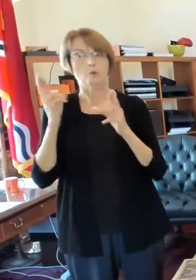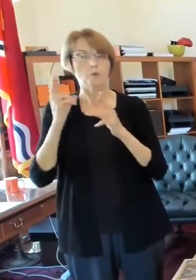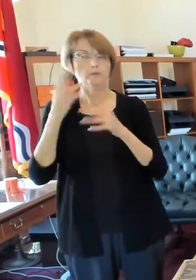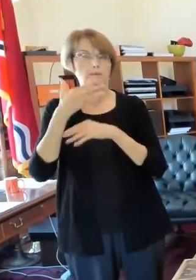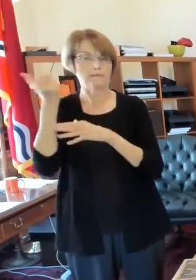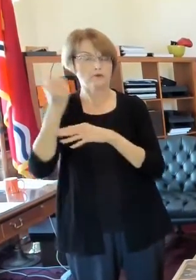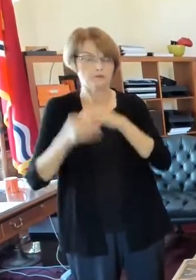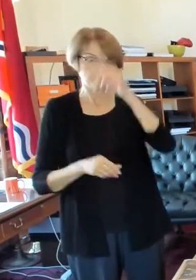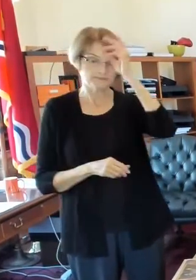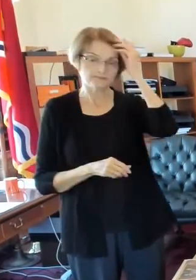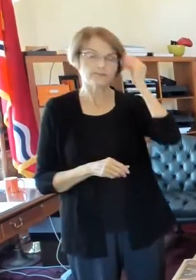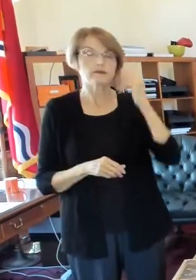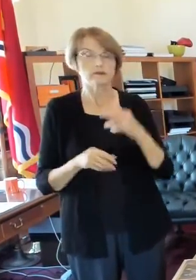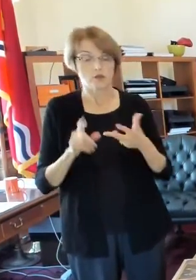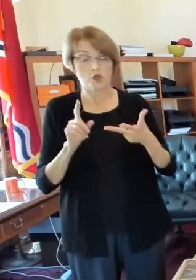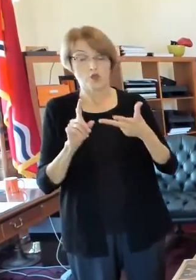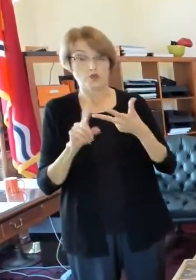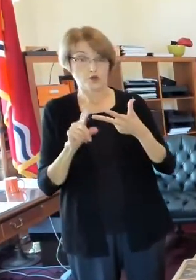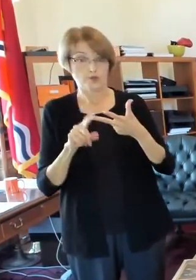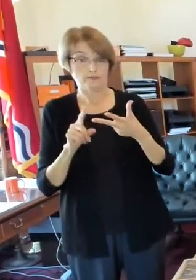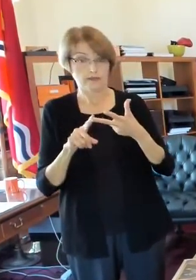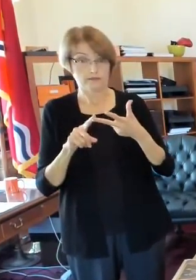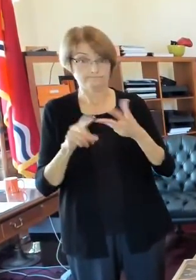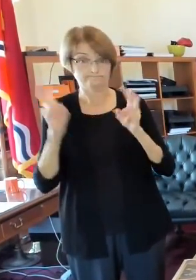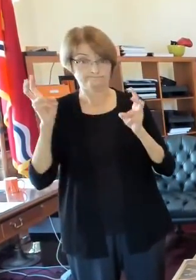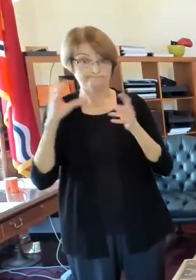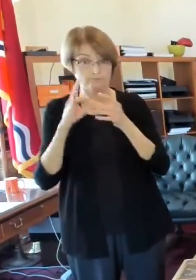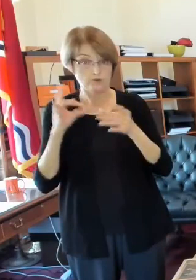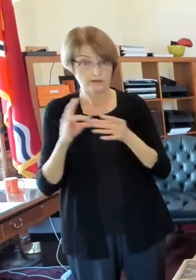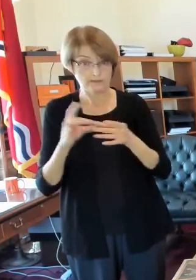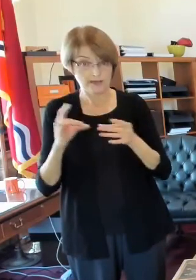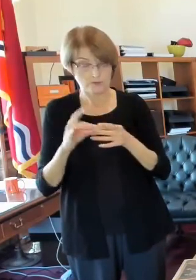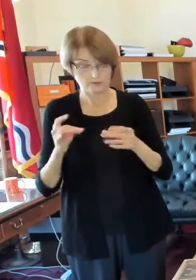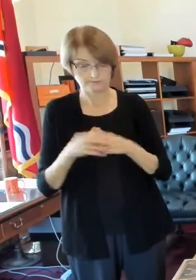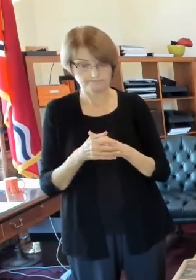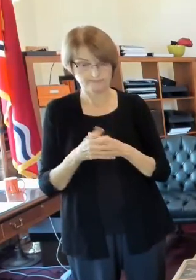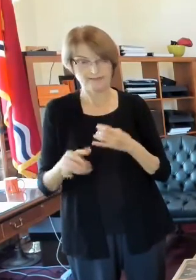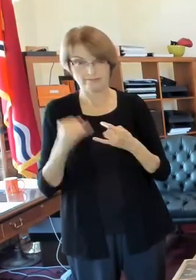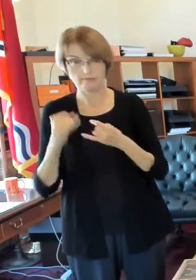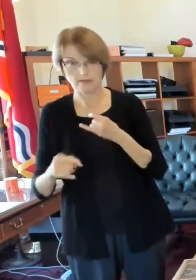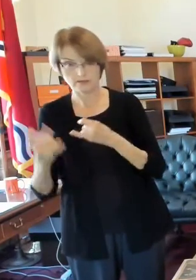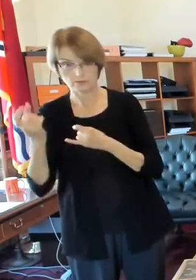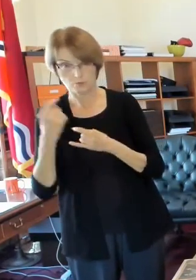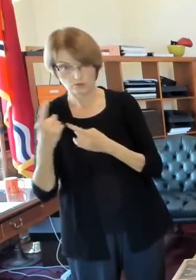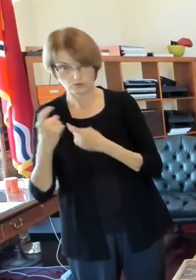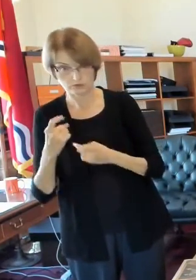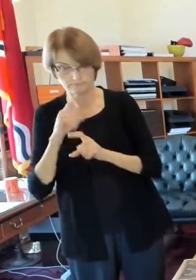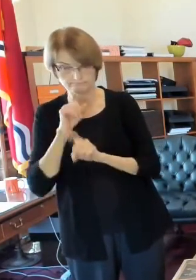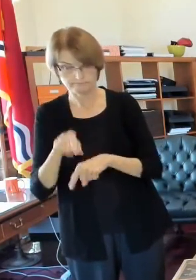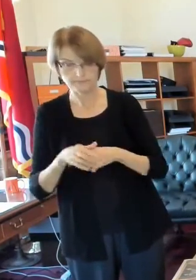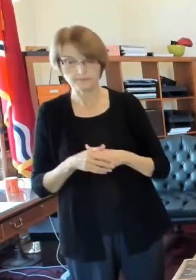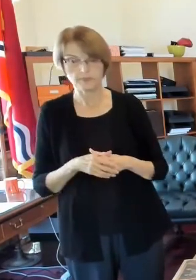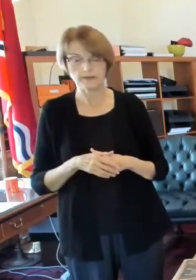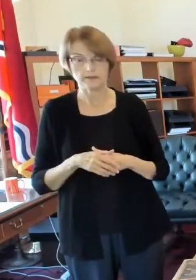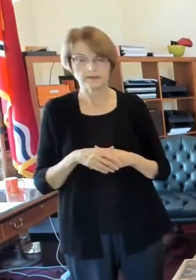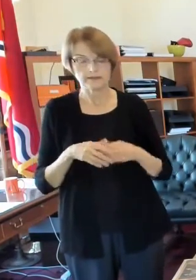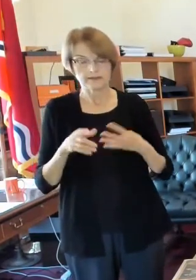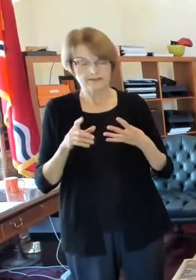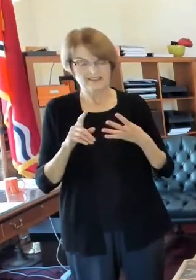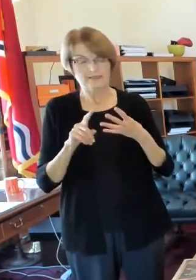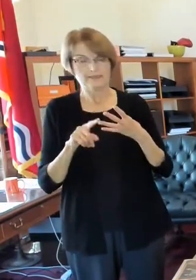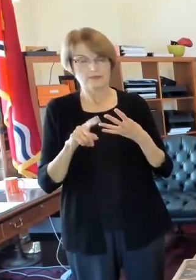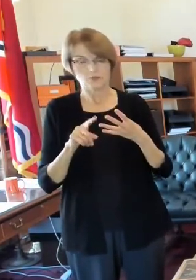And the third thing I was going to talk with you about before we take your questions, and we touched on